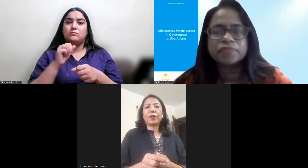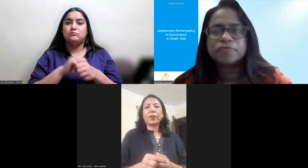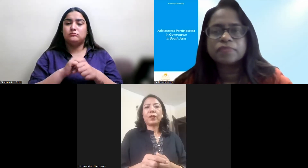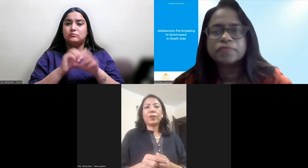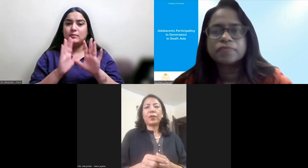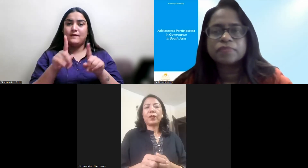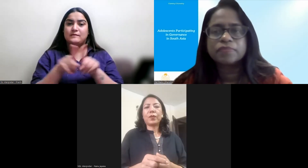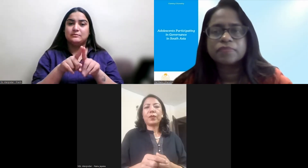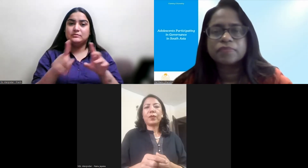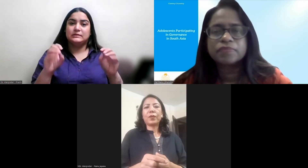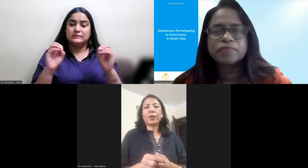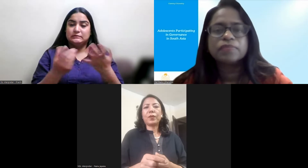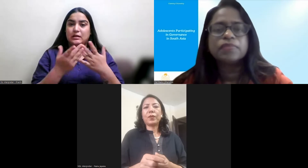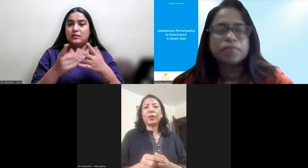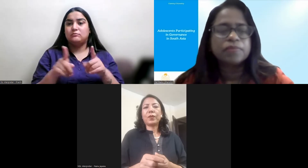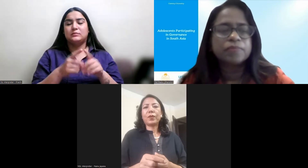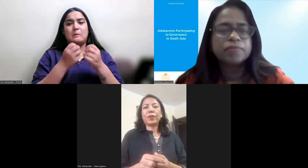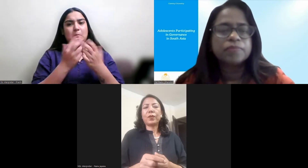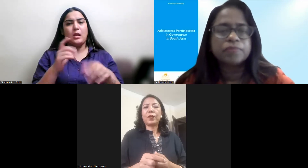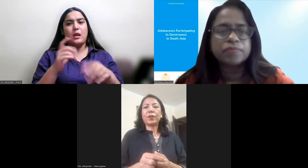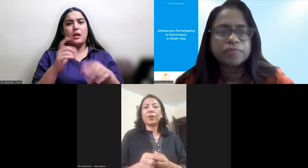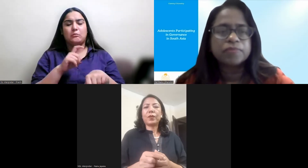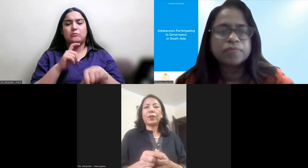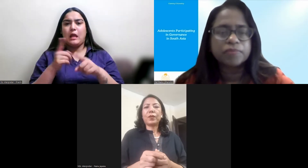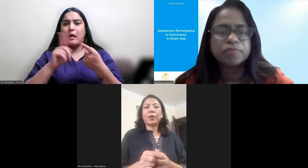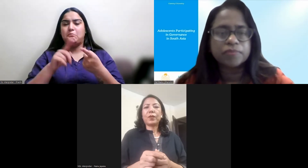Ashok would be the best person to answer the question, I think.